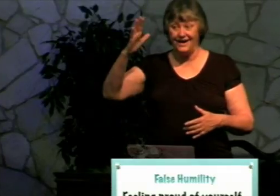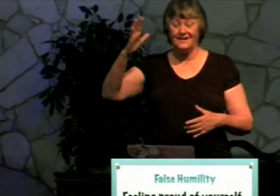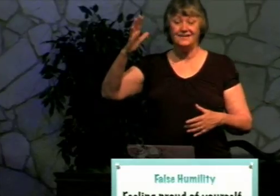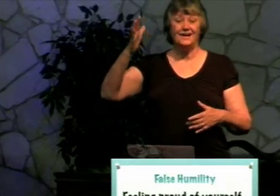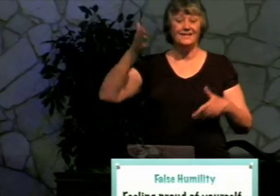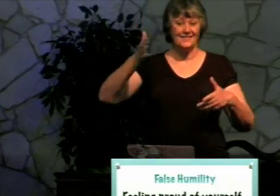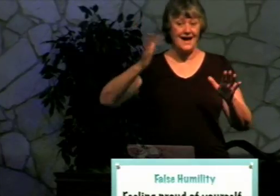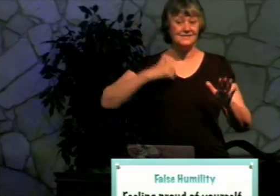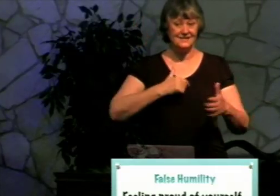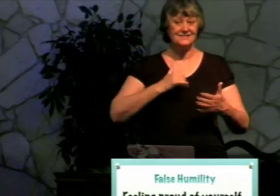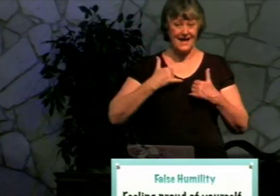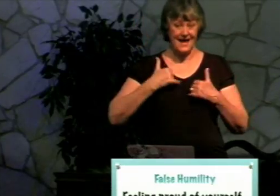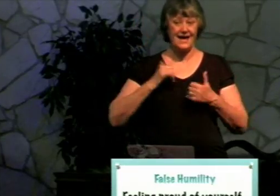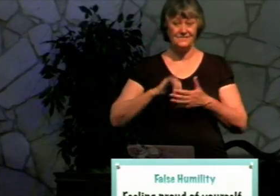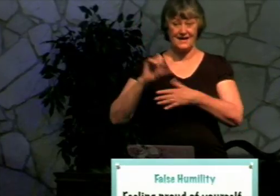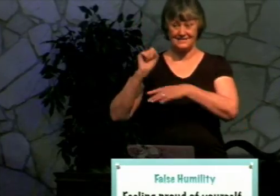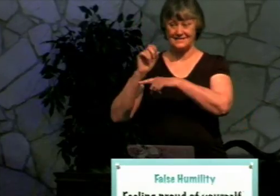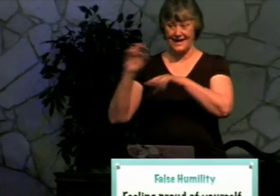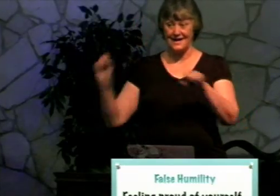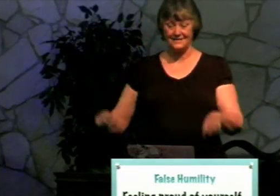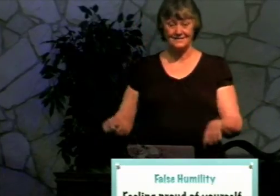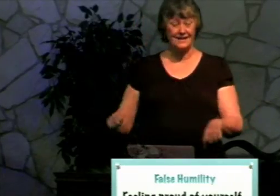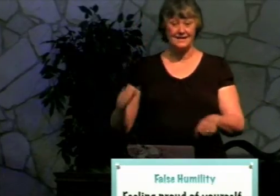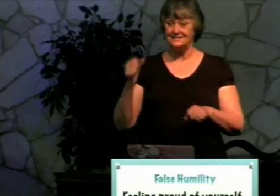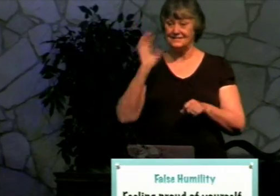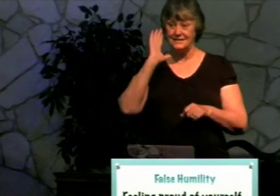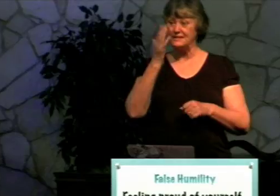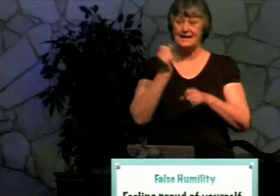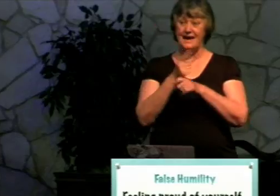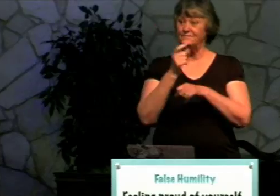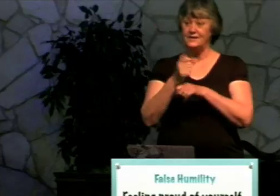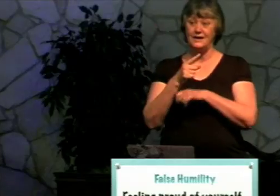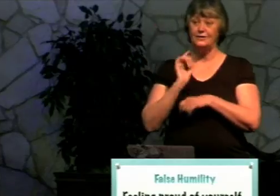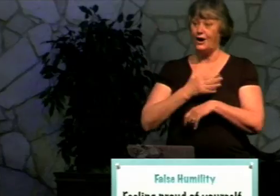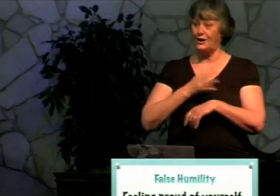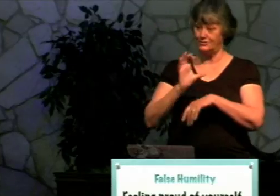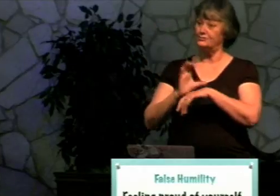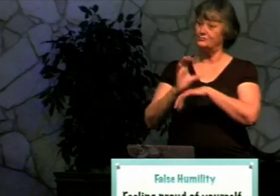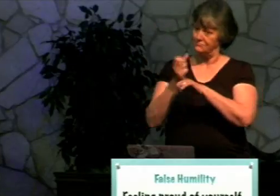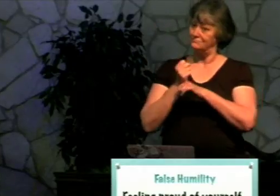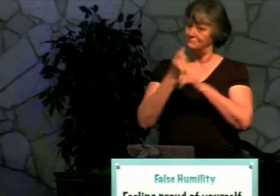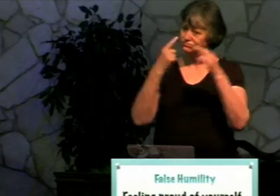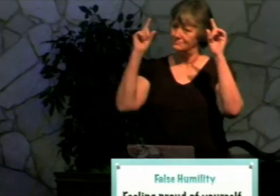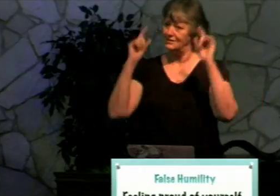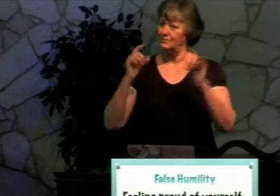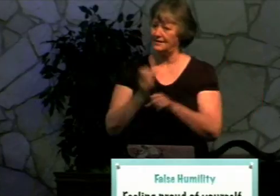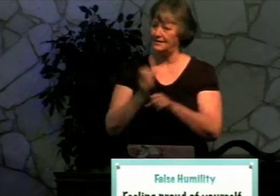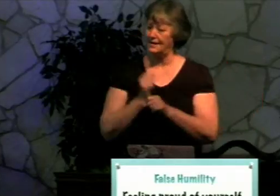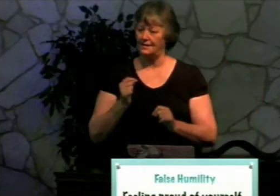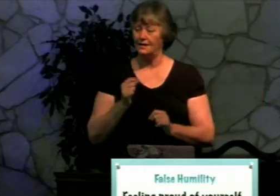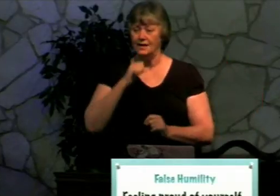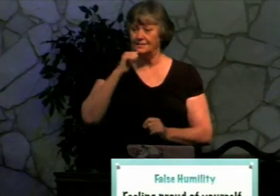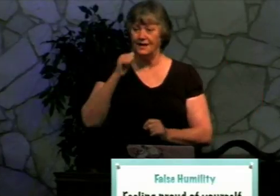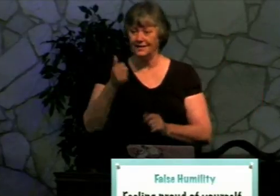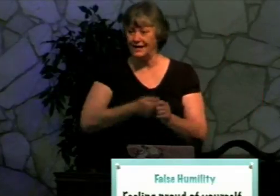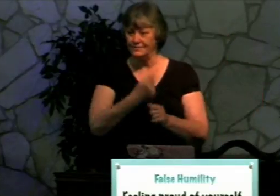God allows us to have that stand, and it seems like every year our church, we get it. Not